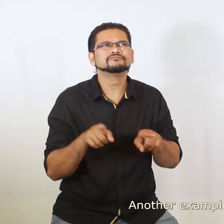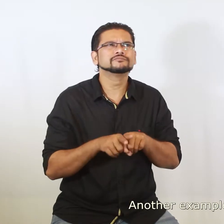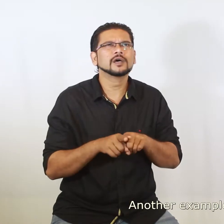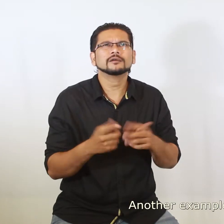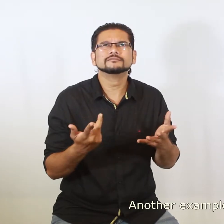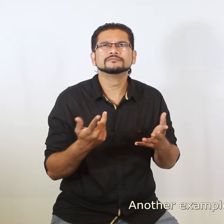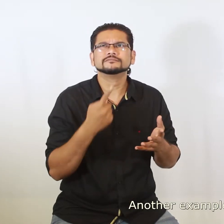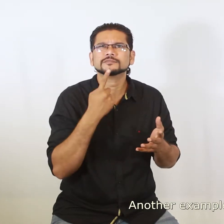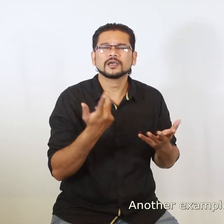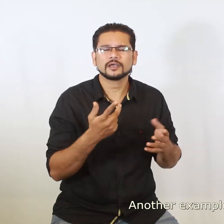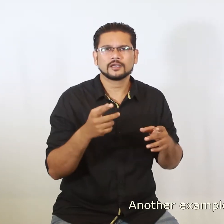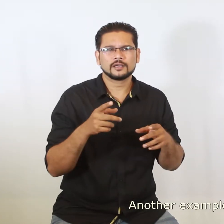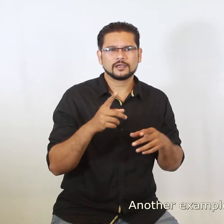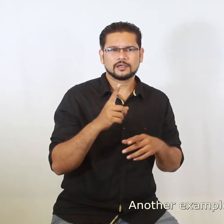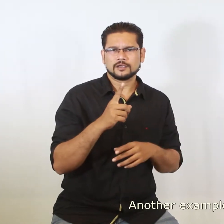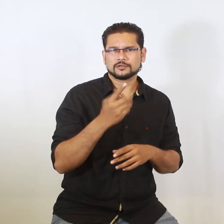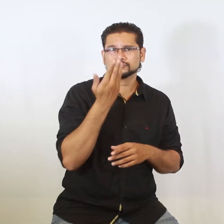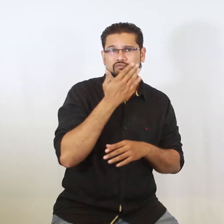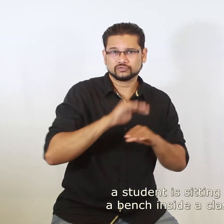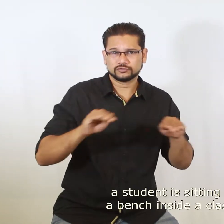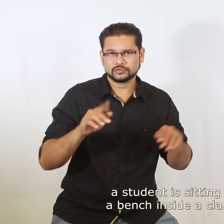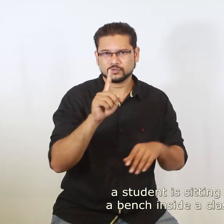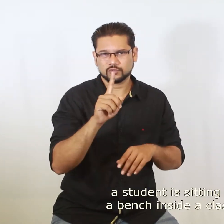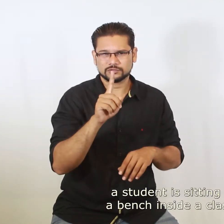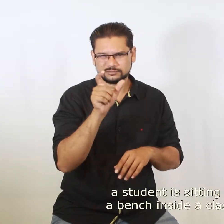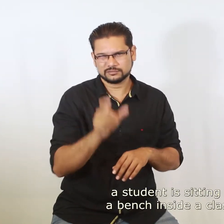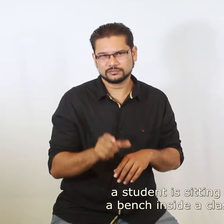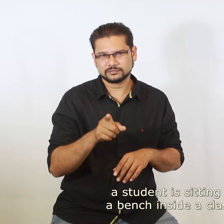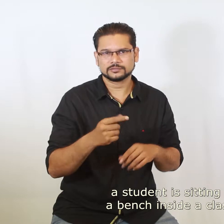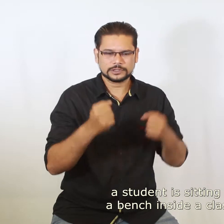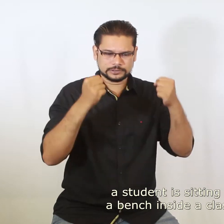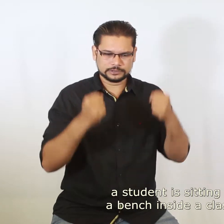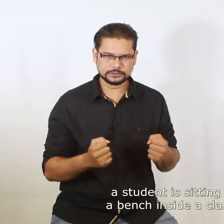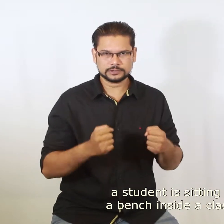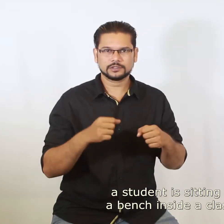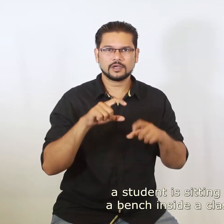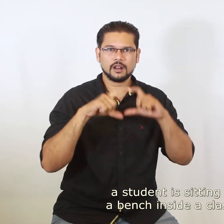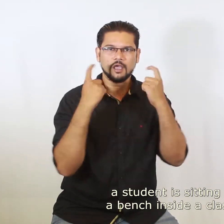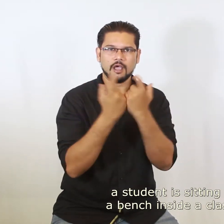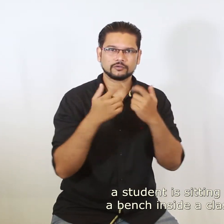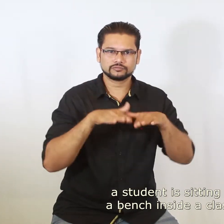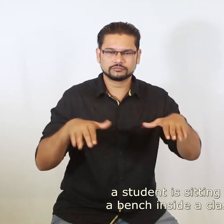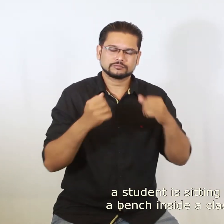Another example is a student is sitting idle on a bench inside a classroom,